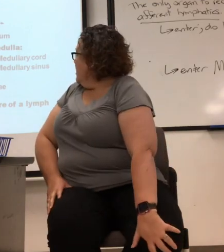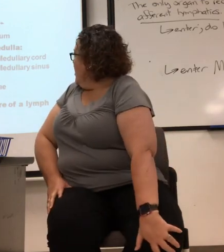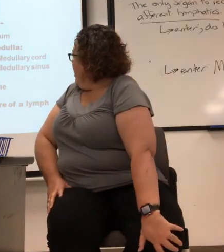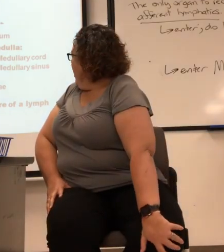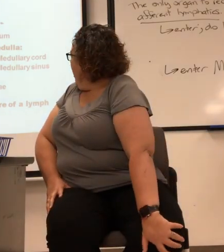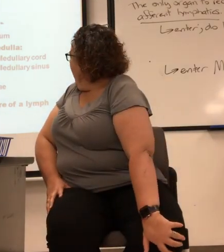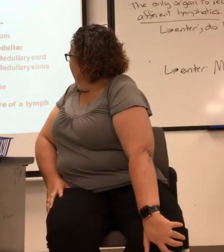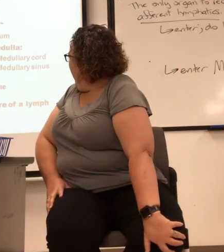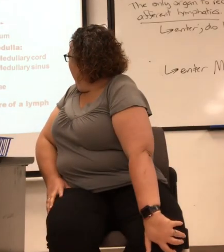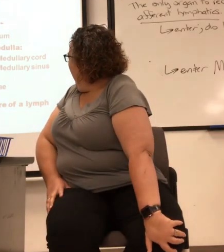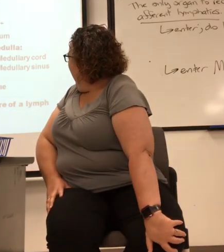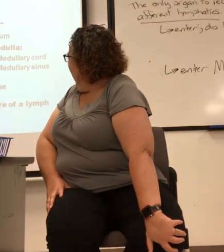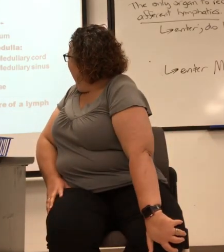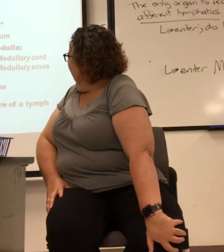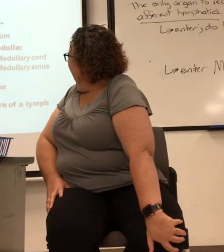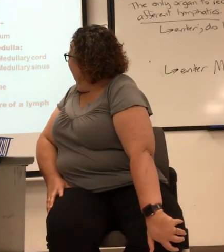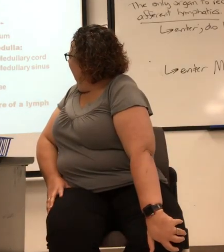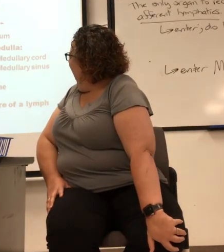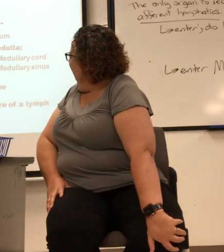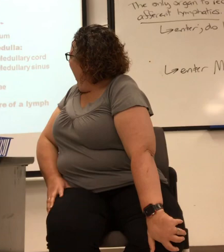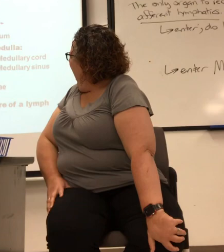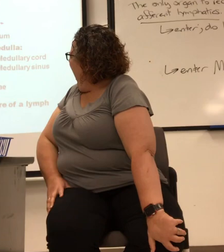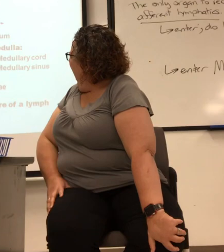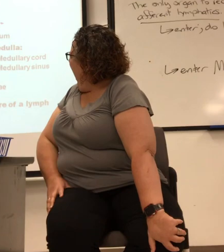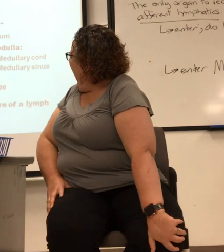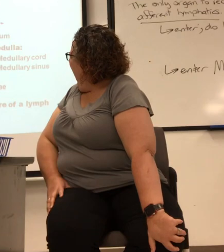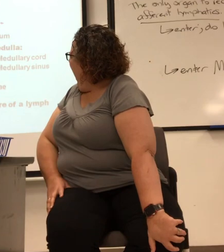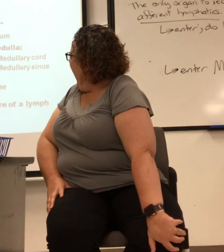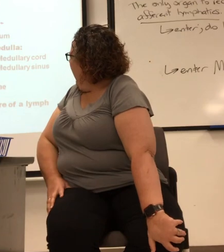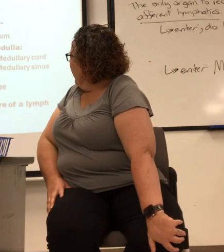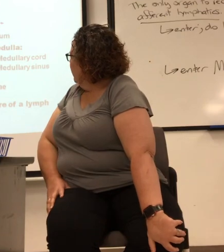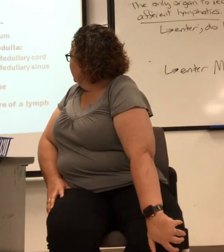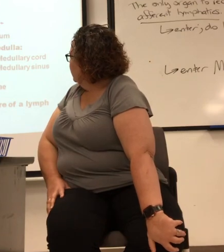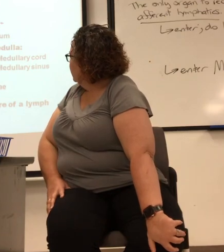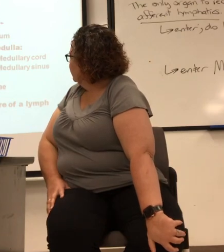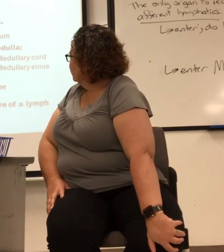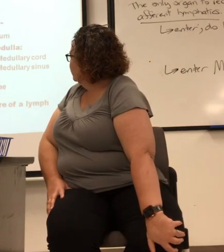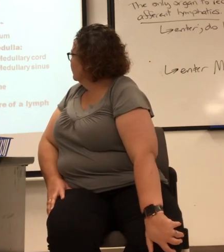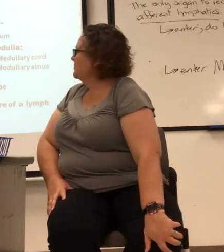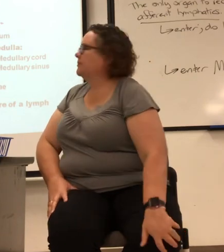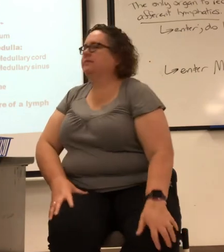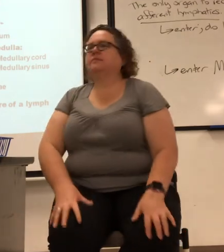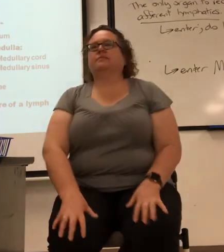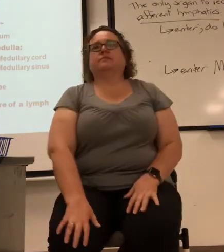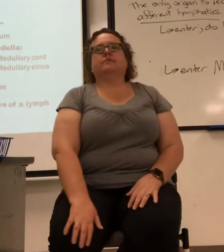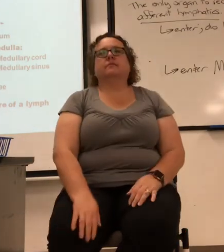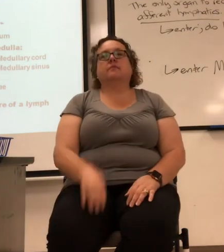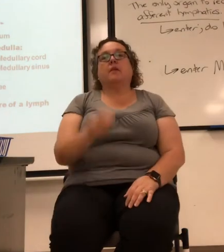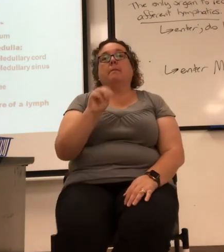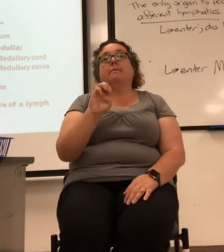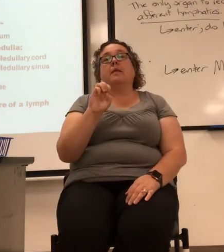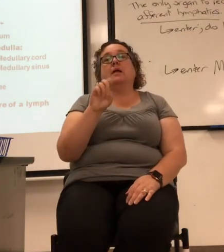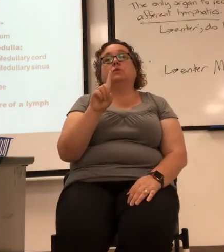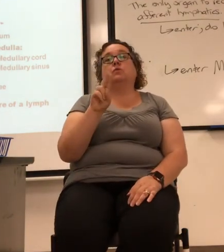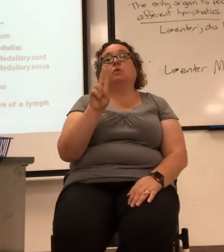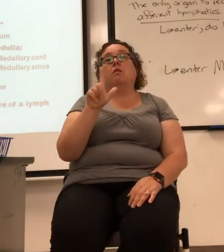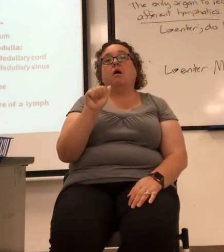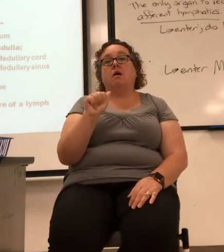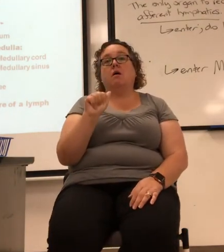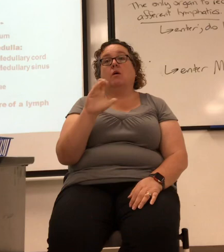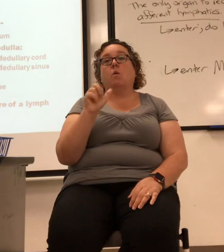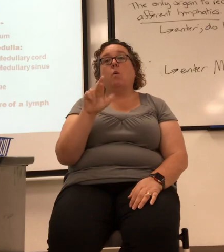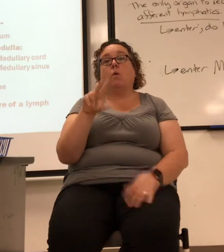cords. The cords contain primarily T cells. So that's another spot for